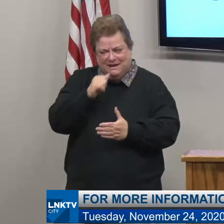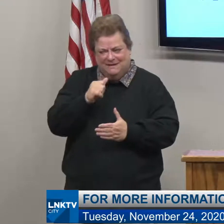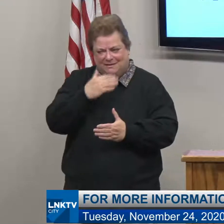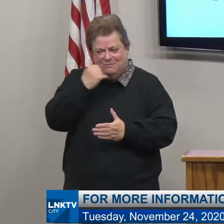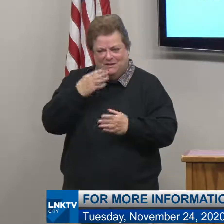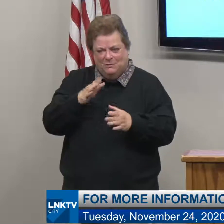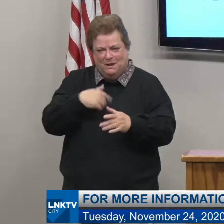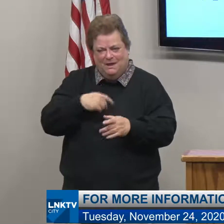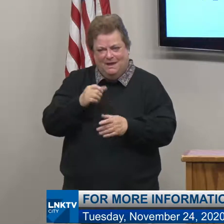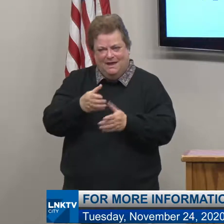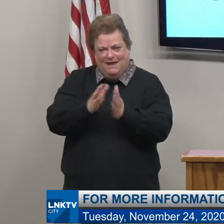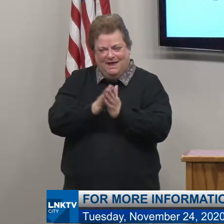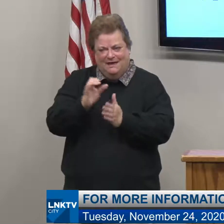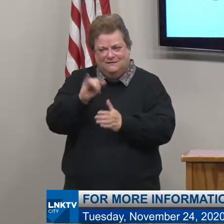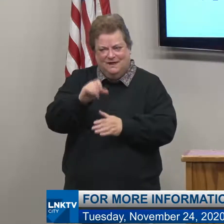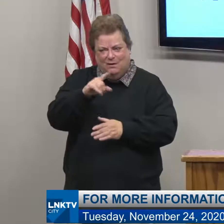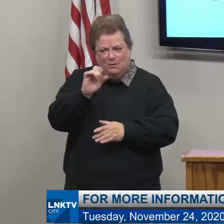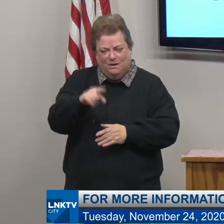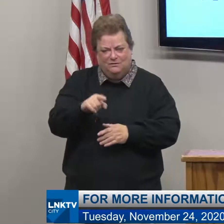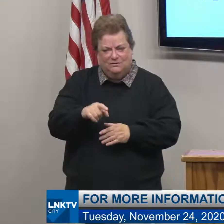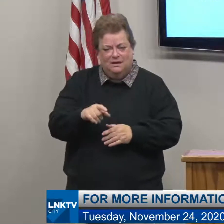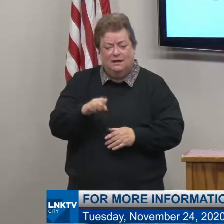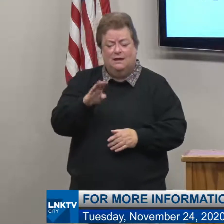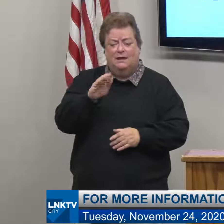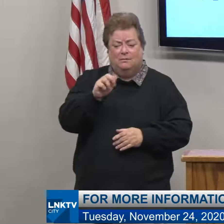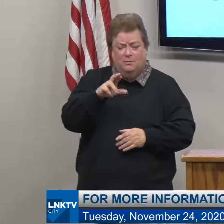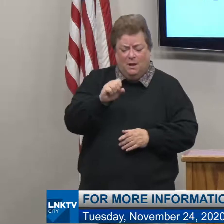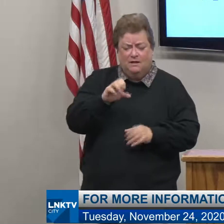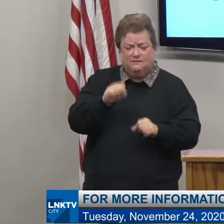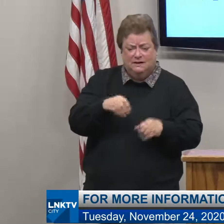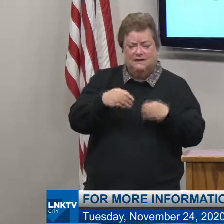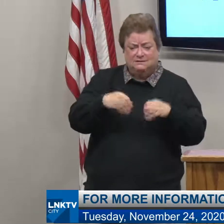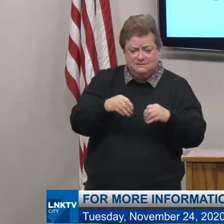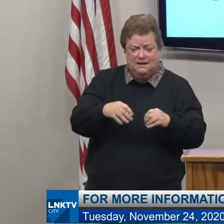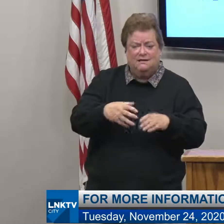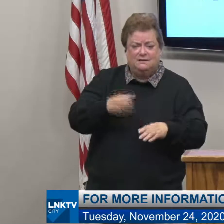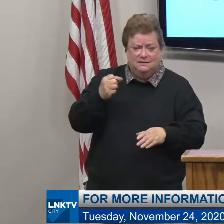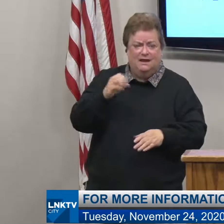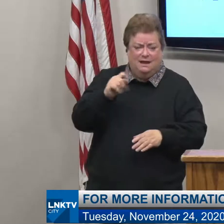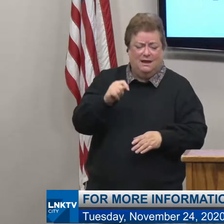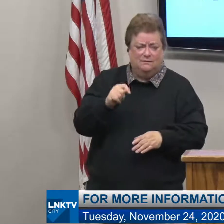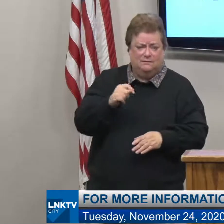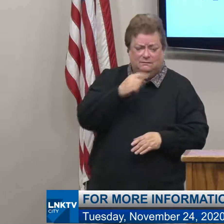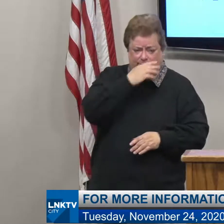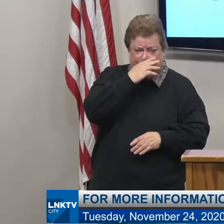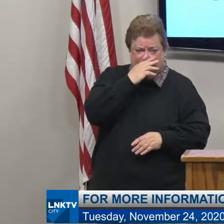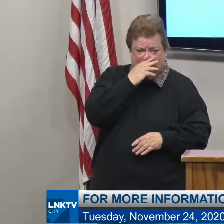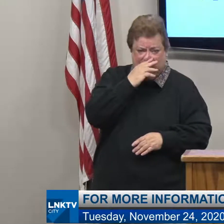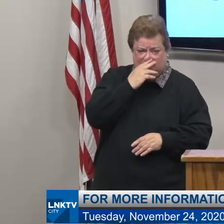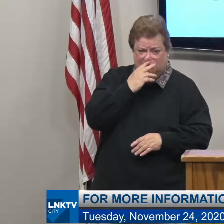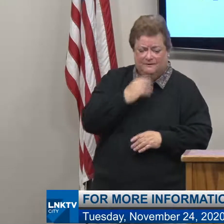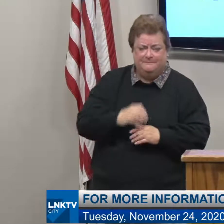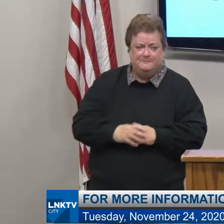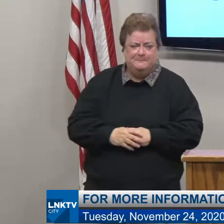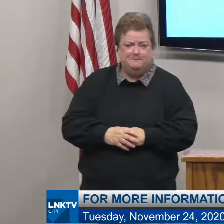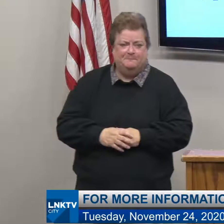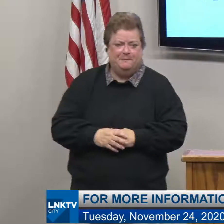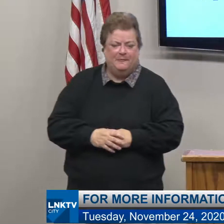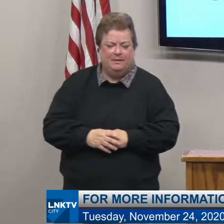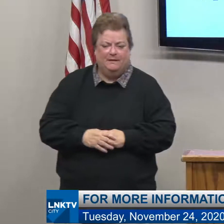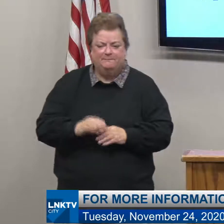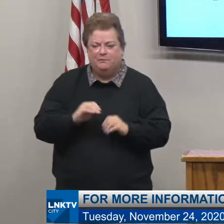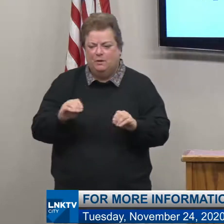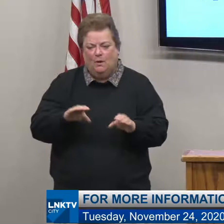yeah. Second question. Bars can sell takeout. Okay. Yeah, and there's no